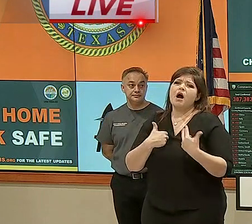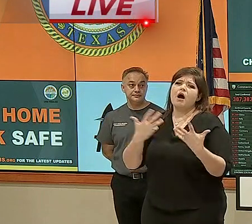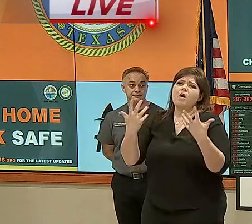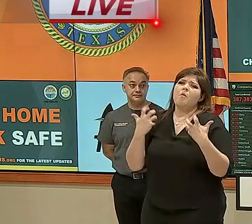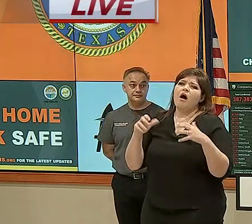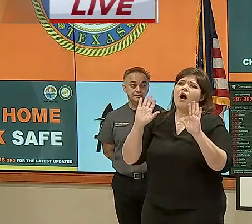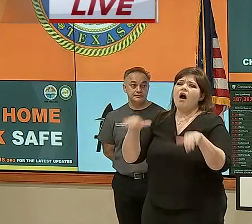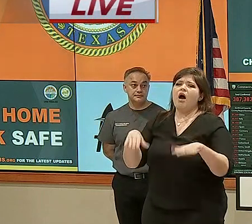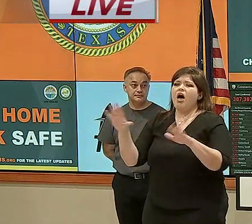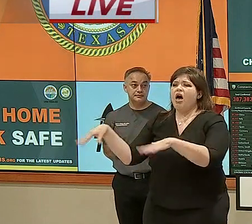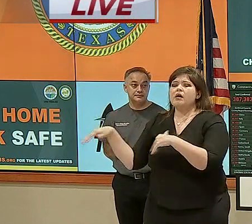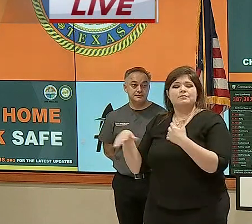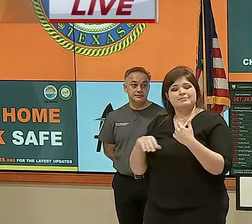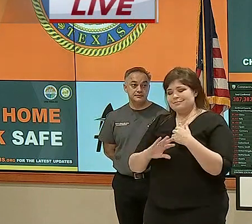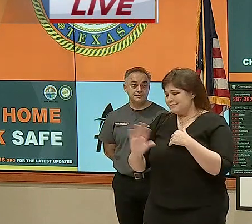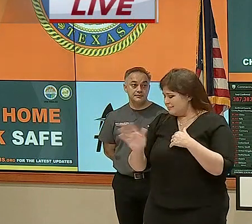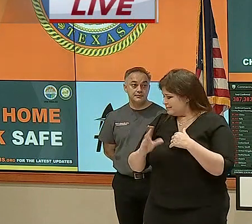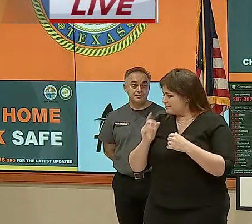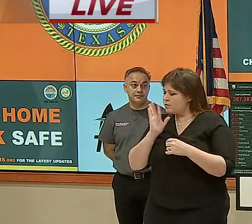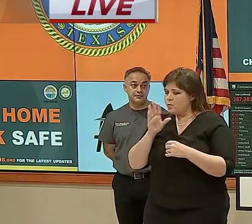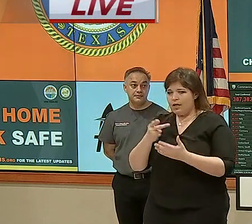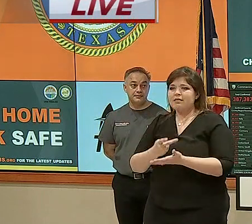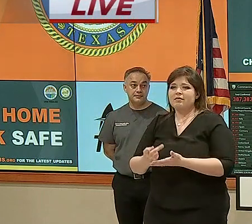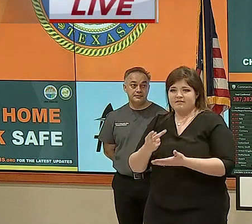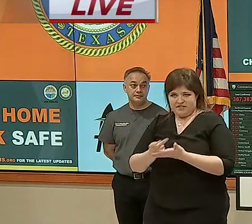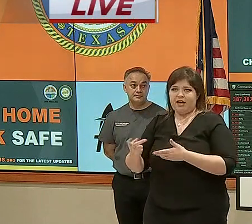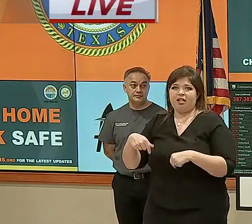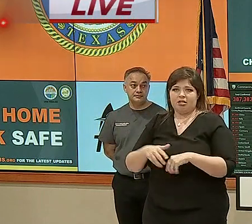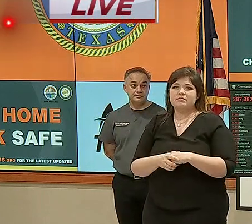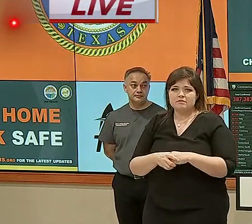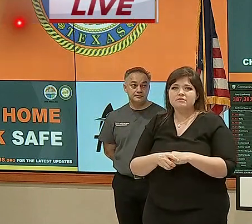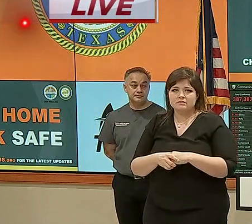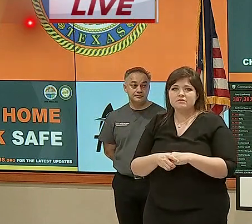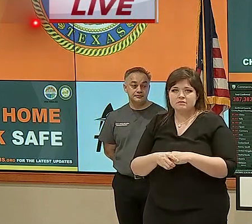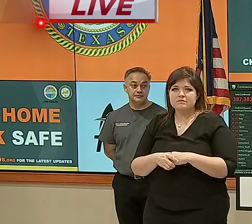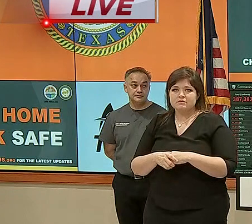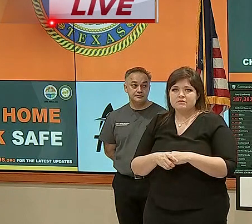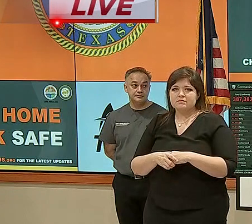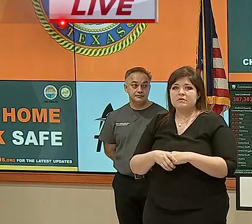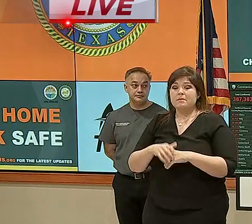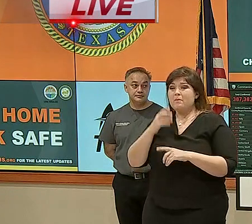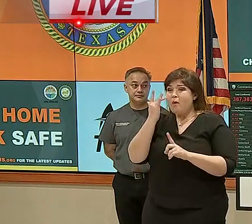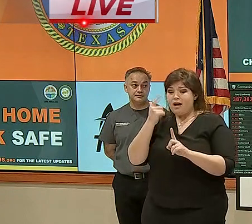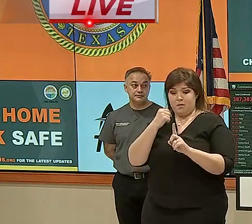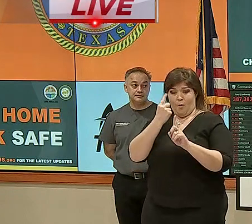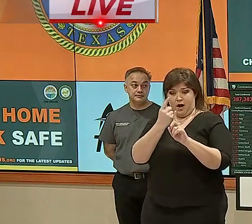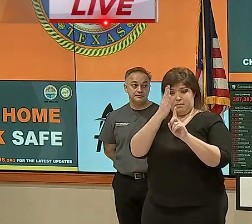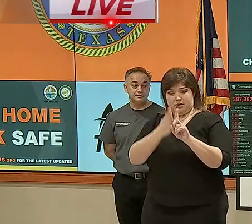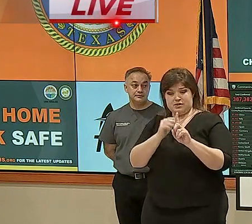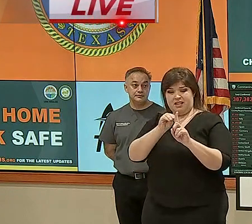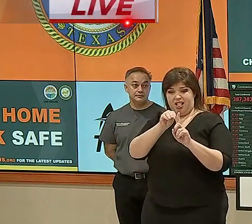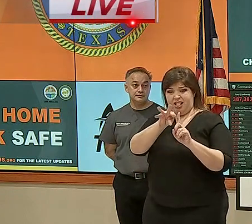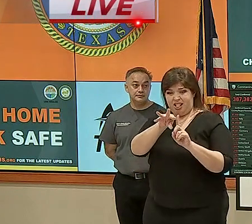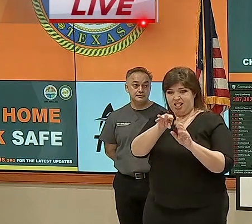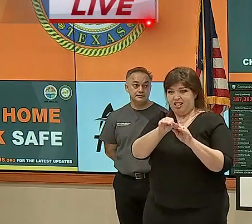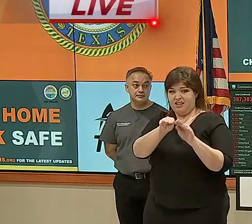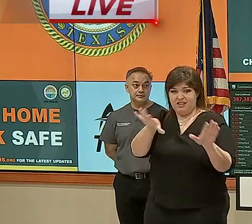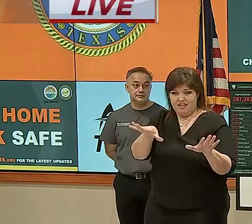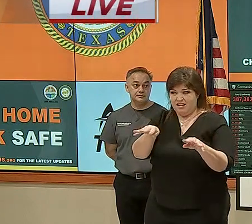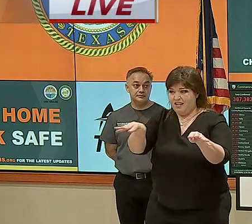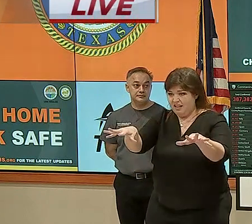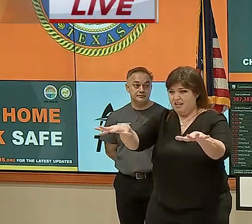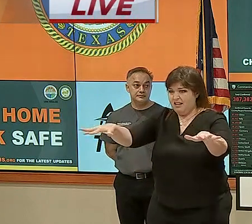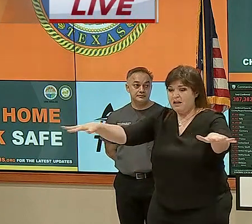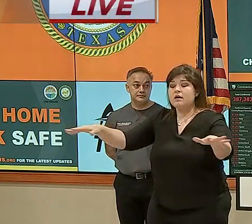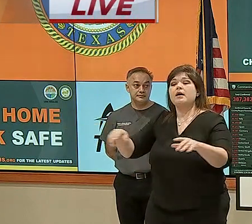of that 2 to 3 person infection chain that I talk about, if we can break all of those connections that happen among people, this will